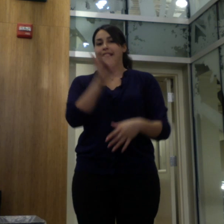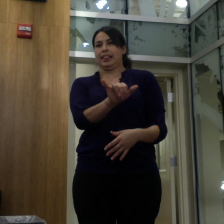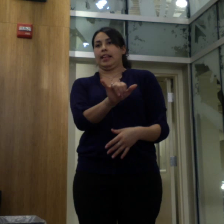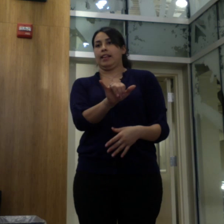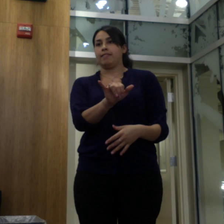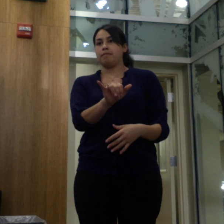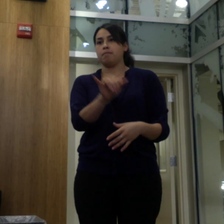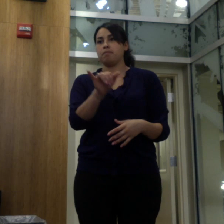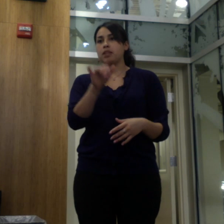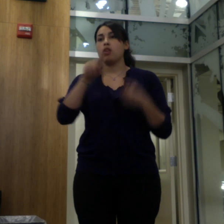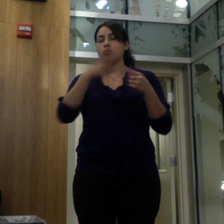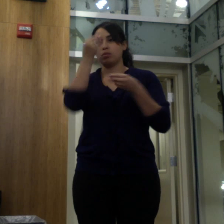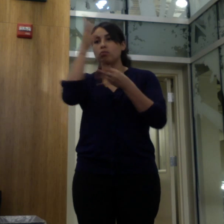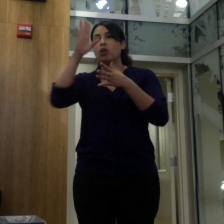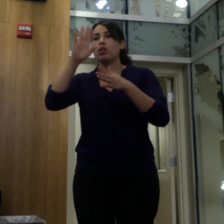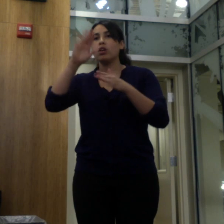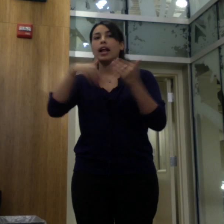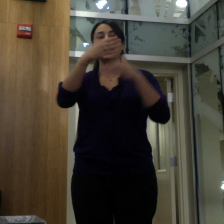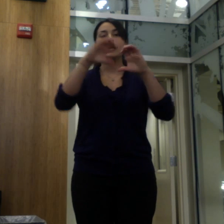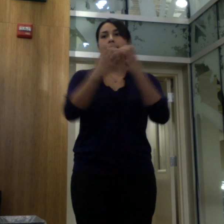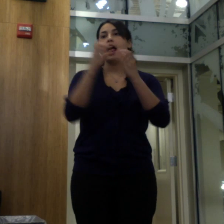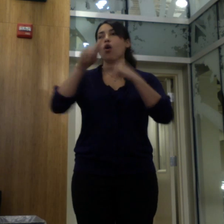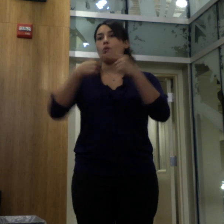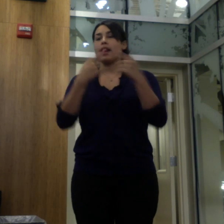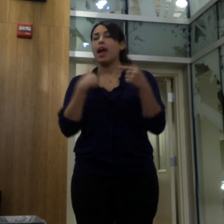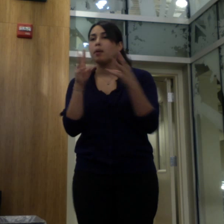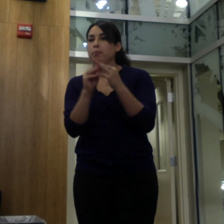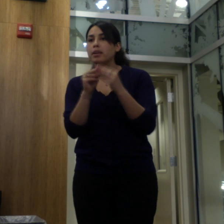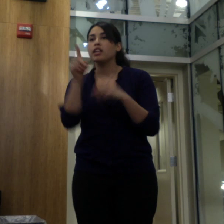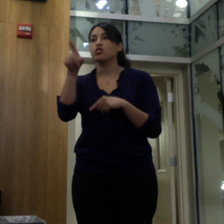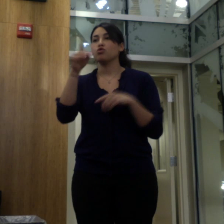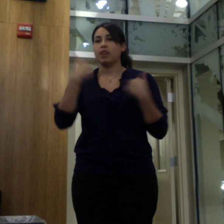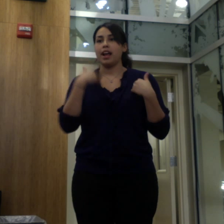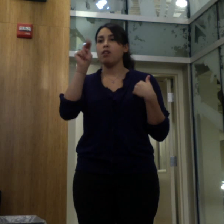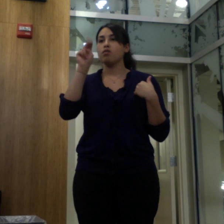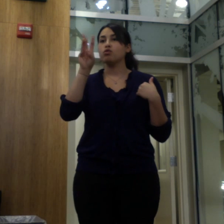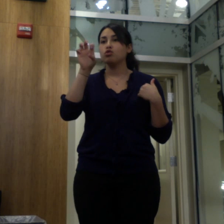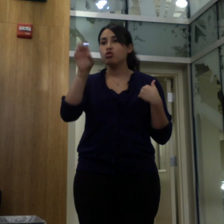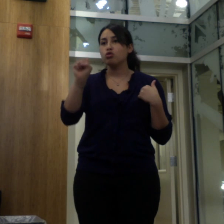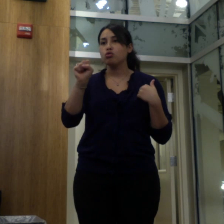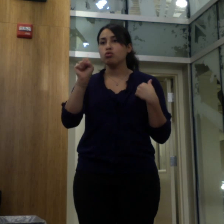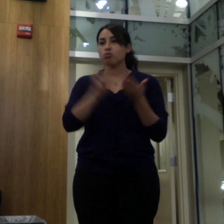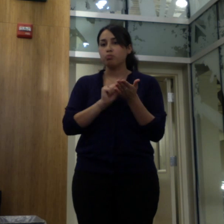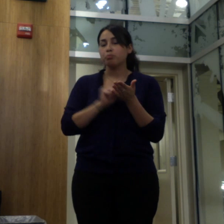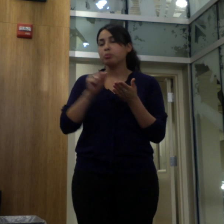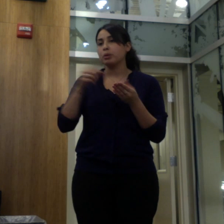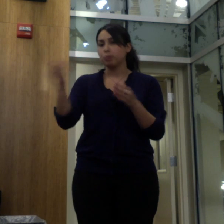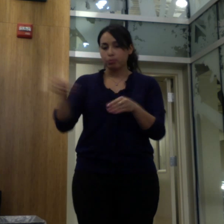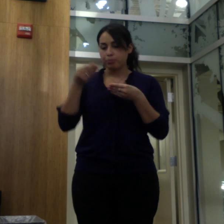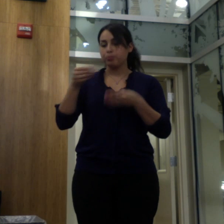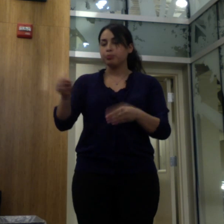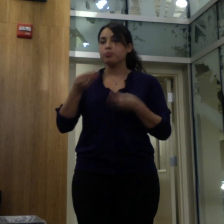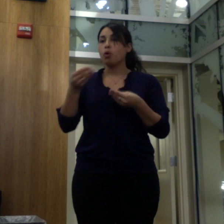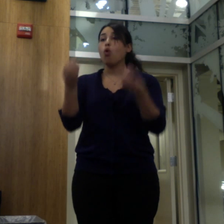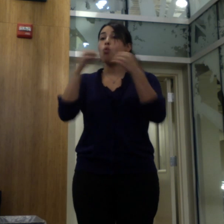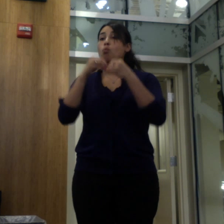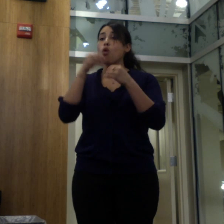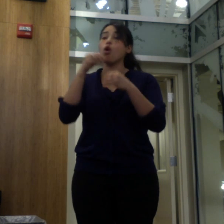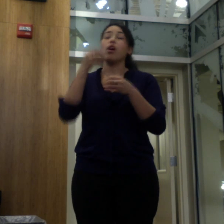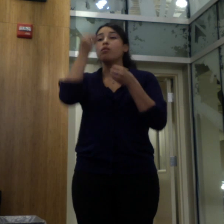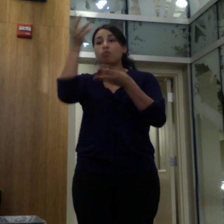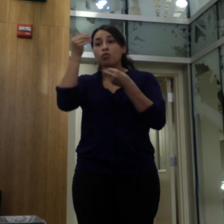going to tell you when the next classes are, when the meetings are. You can get a newsletter. The more informed you guys